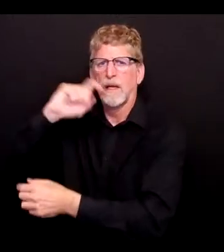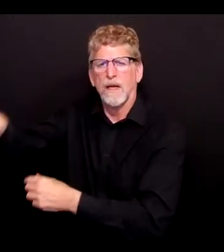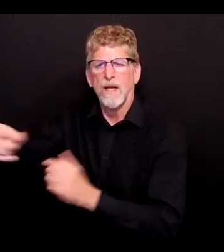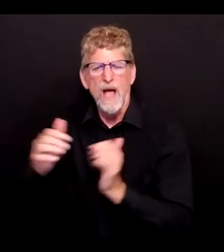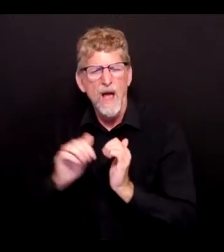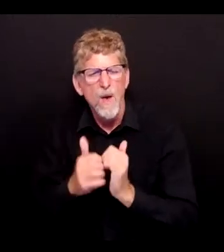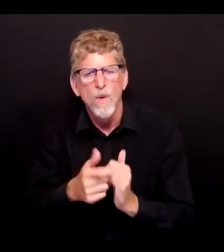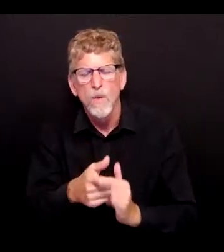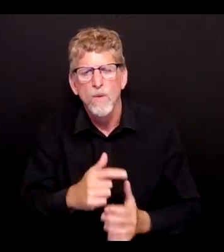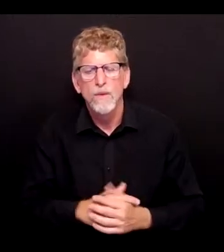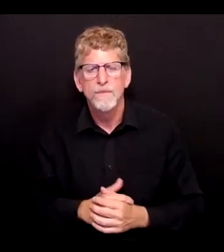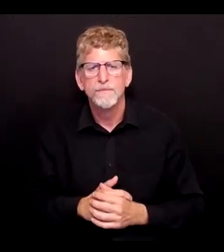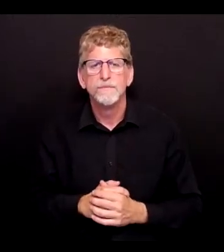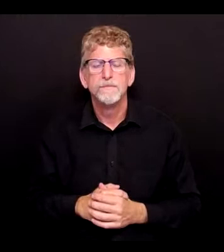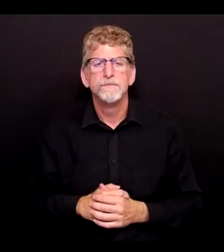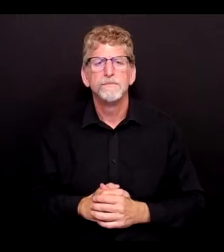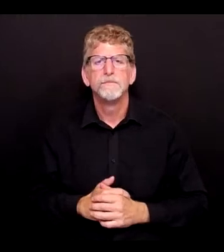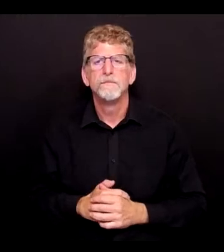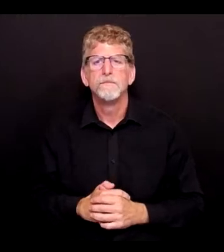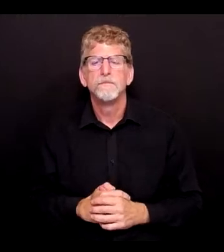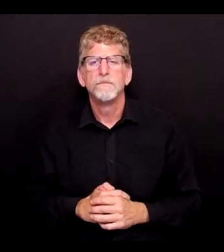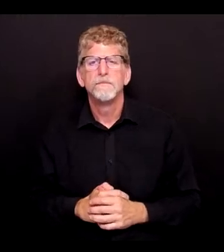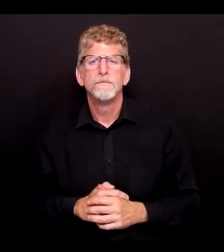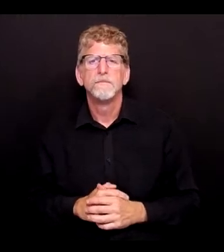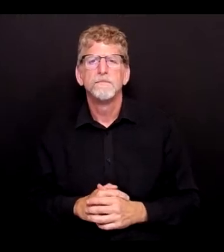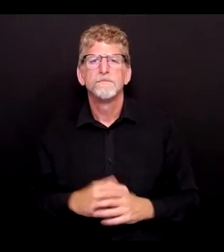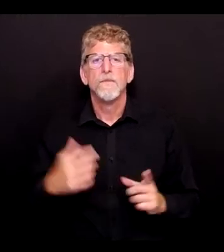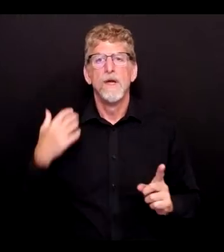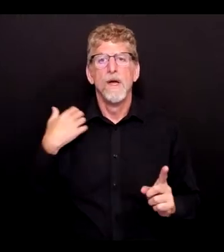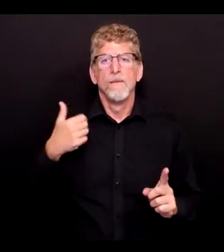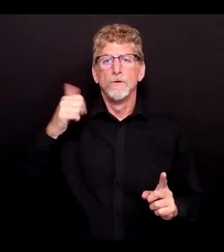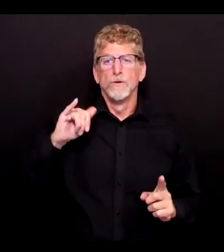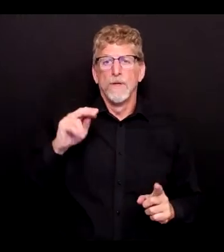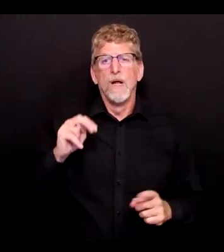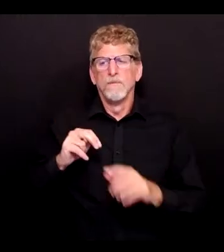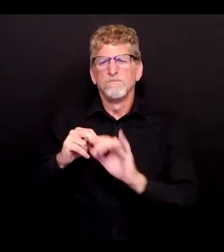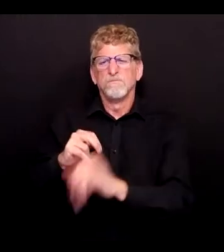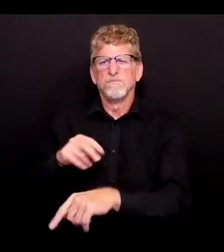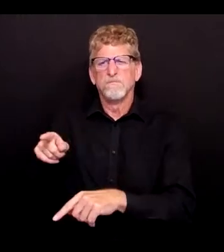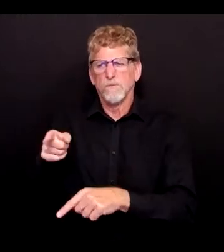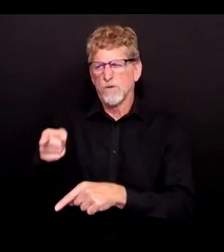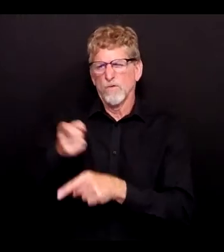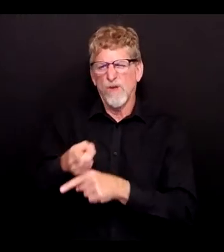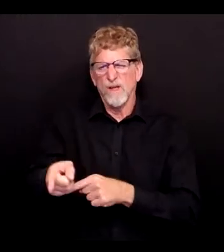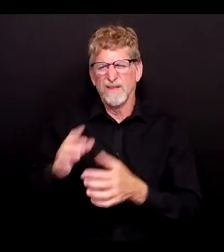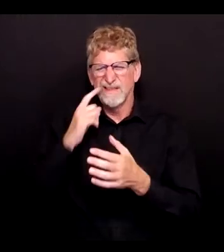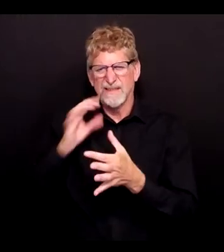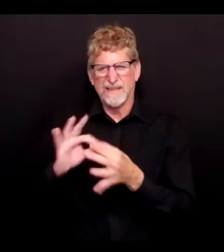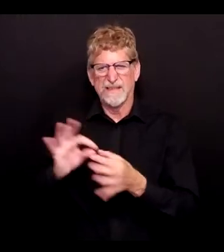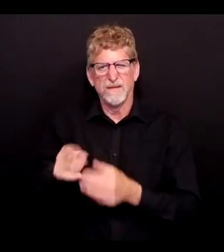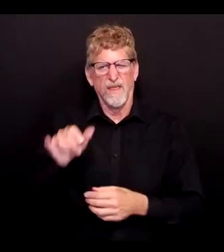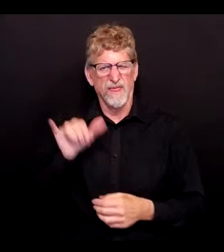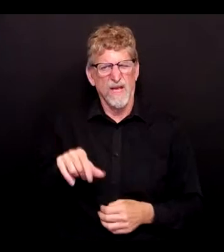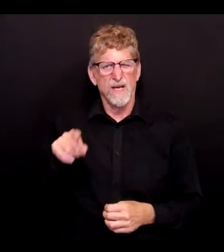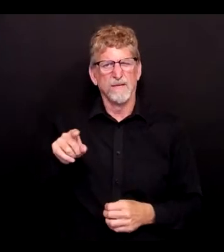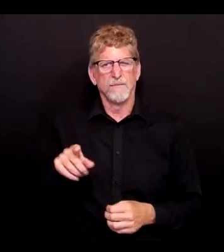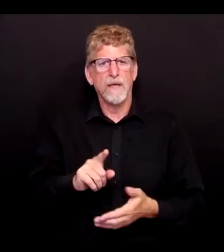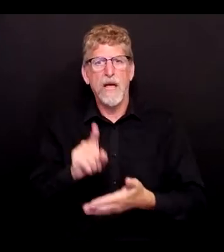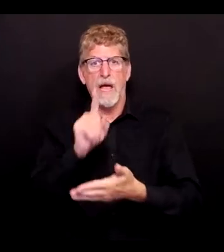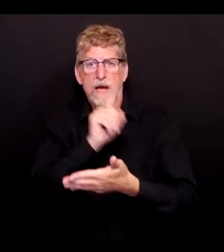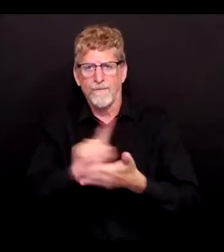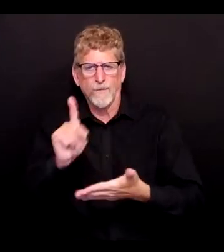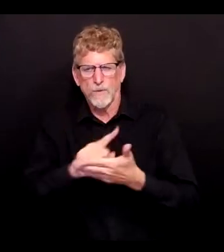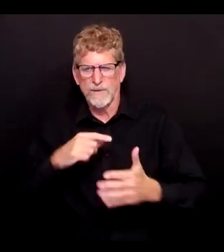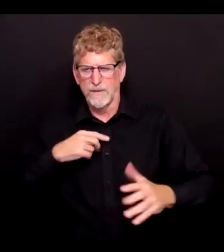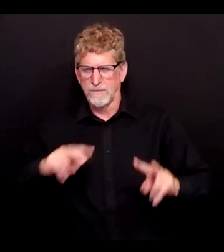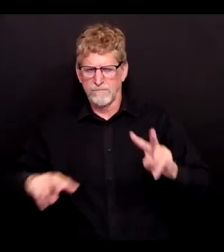Yeah, that's basically how it works. If we every week we do talk with